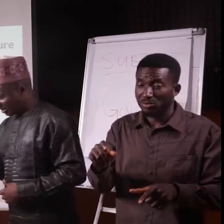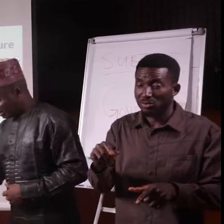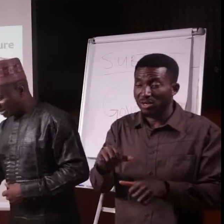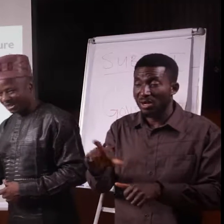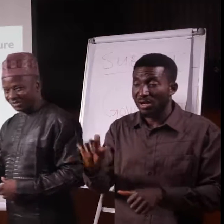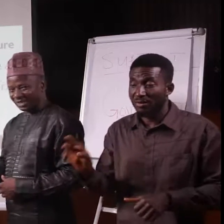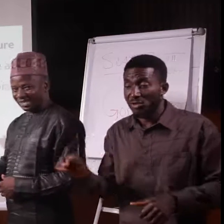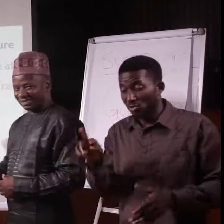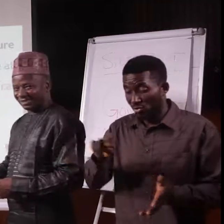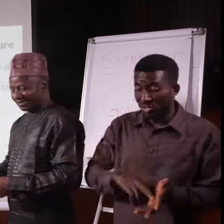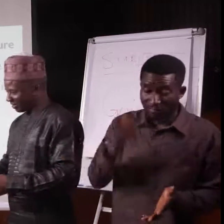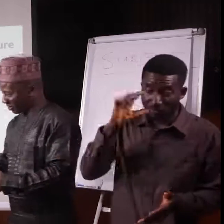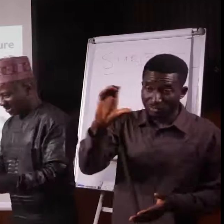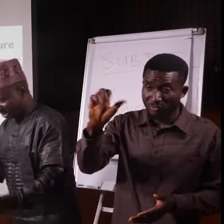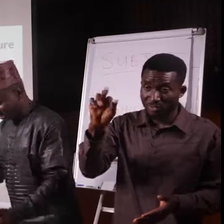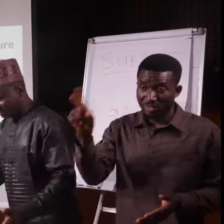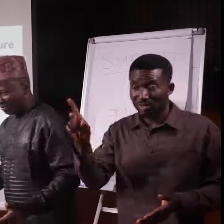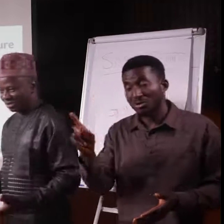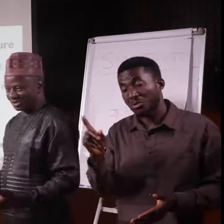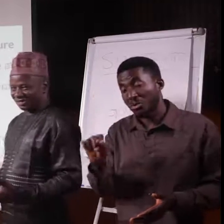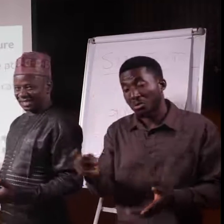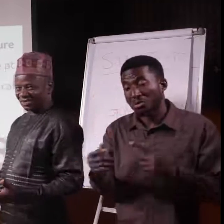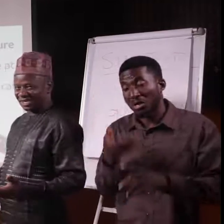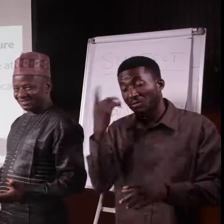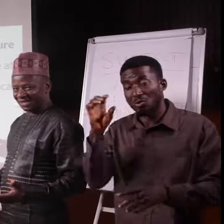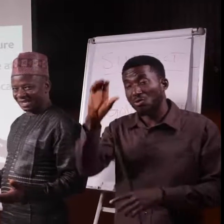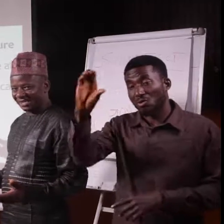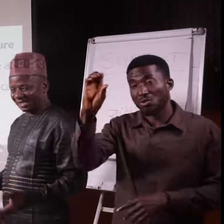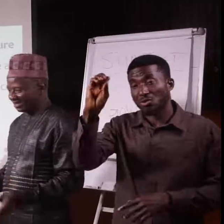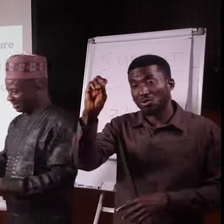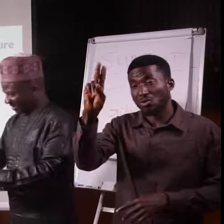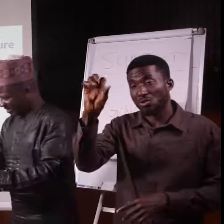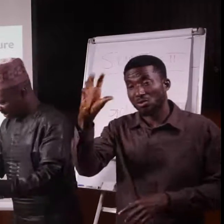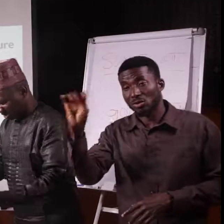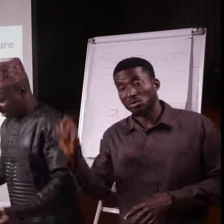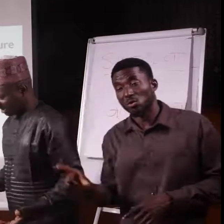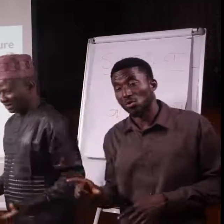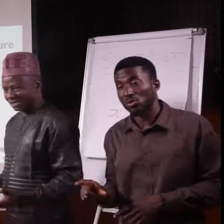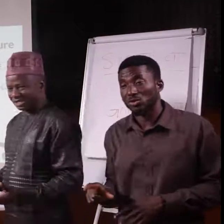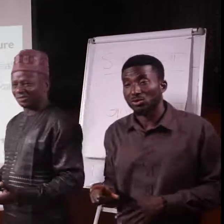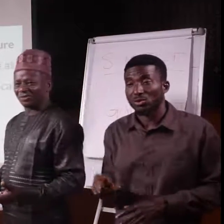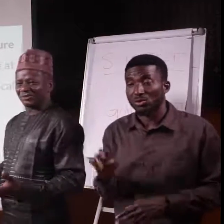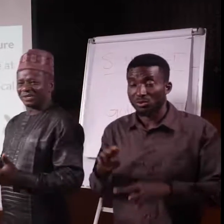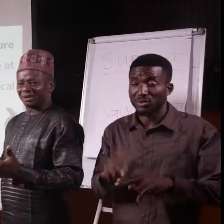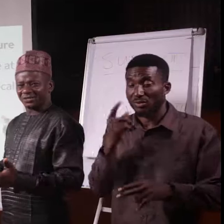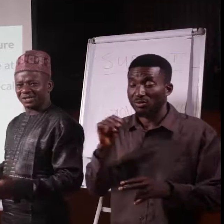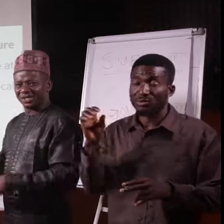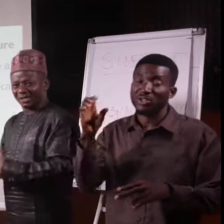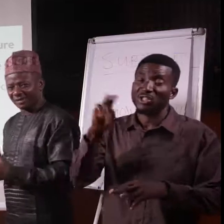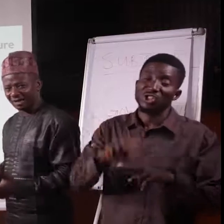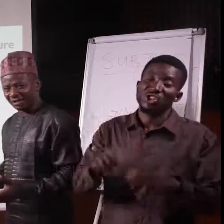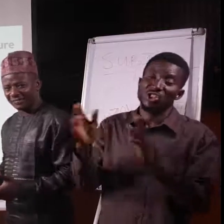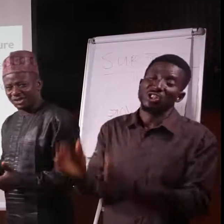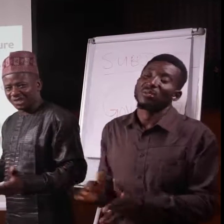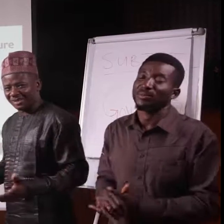You register for your card. You can contest for the post of councillor as mentioned earlier. Later you can contest for the seat or for the office